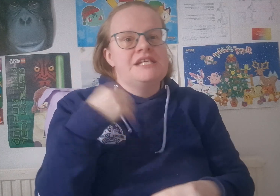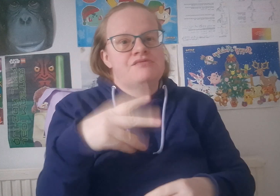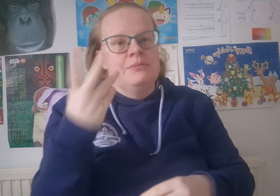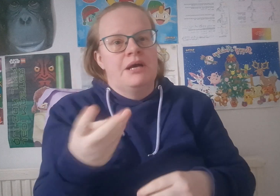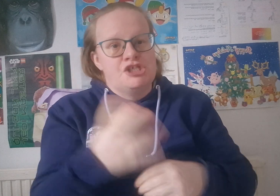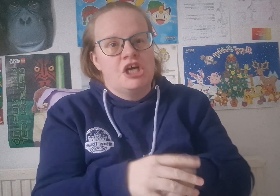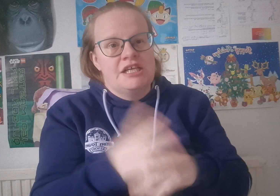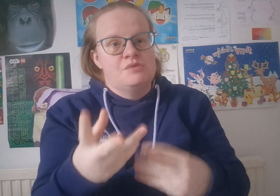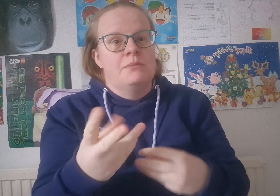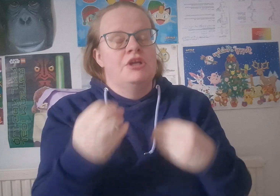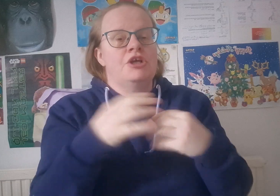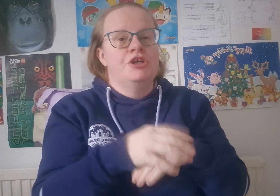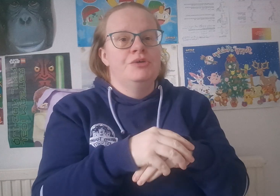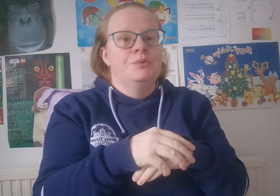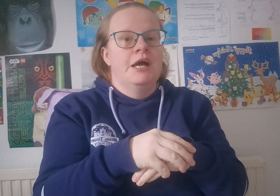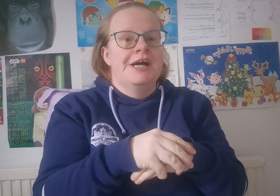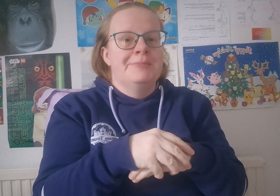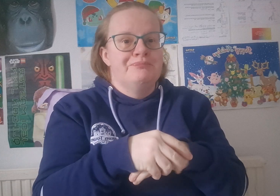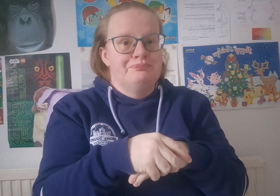written by a Chinese woman who